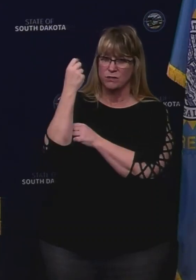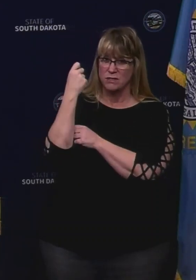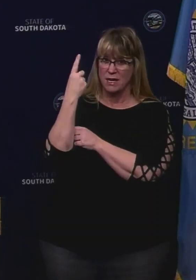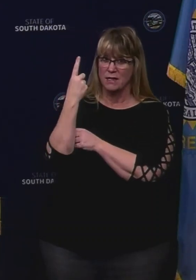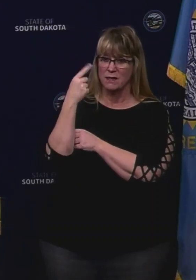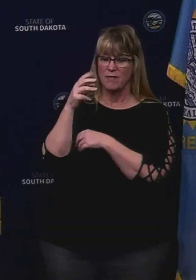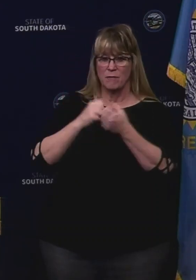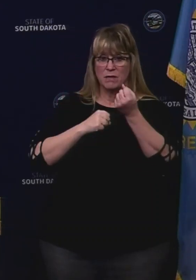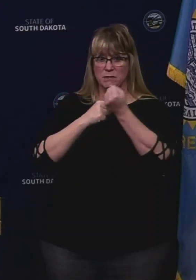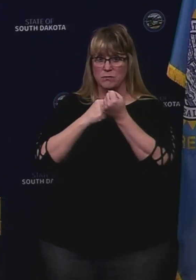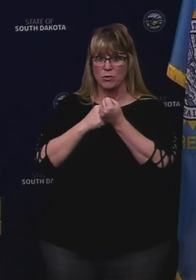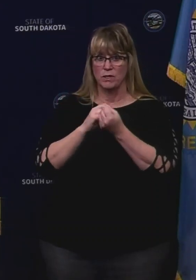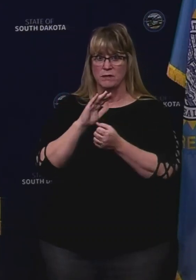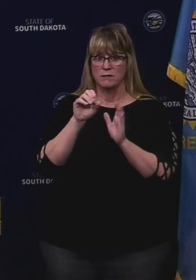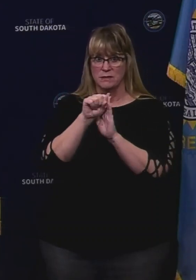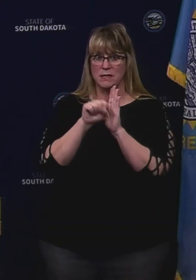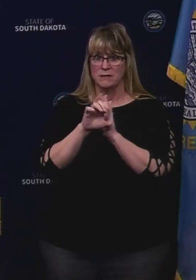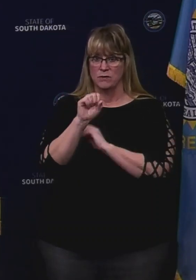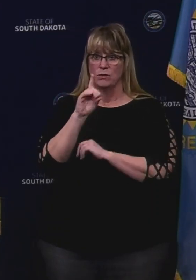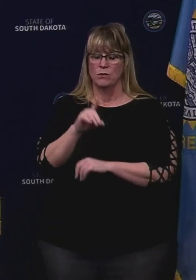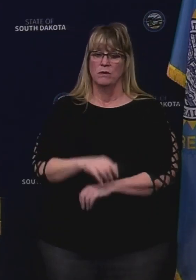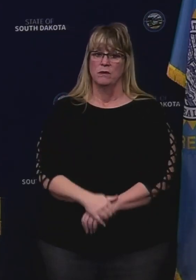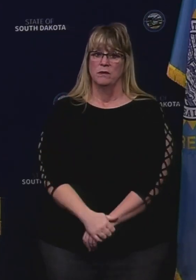been advocates for us.